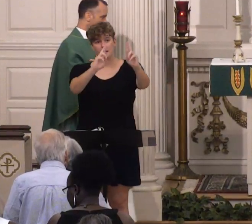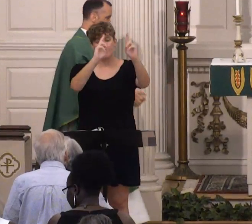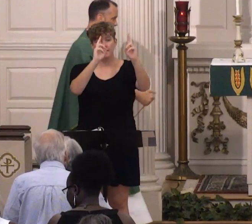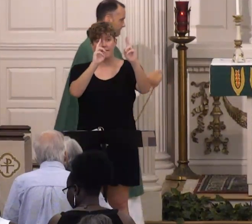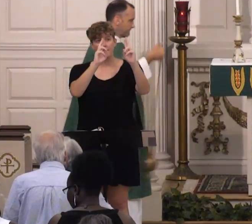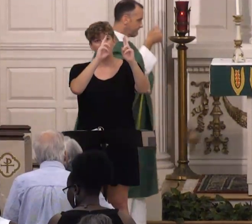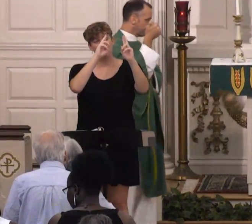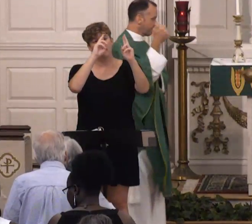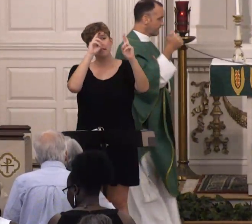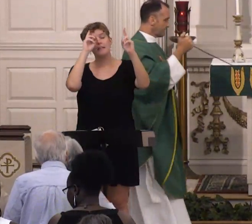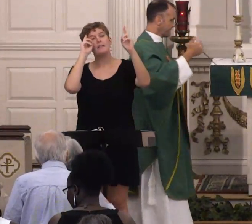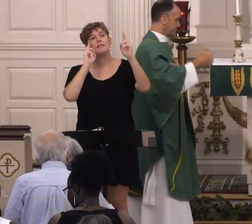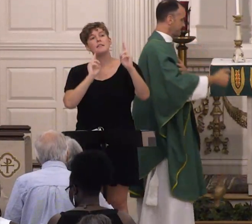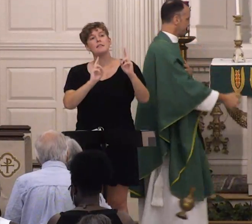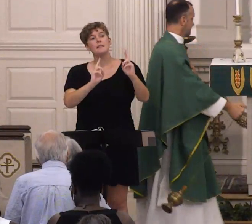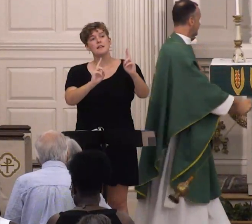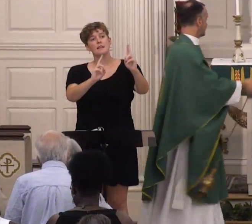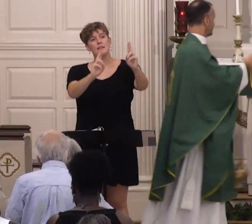hymn. Ave,